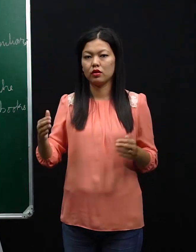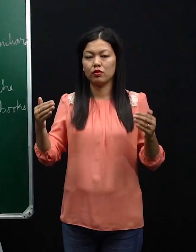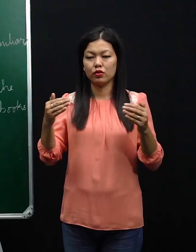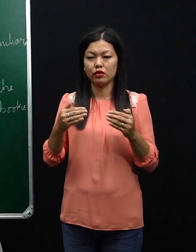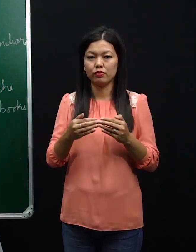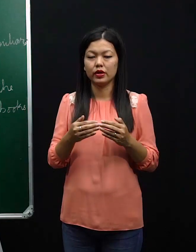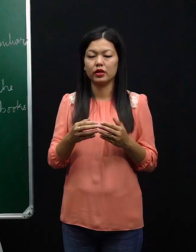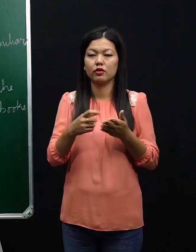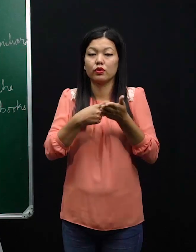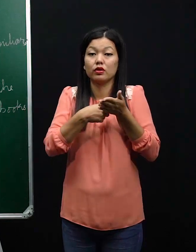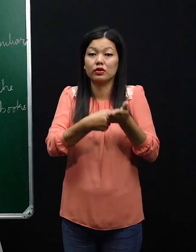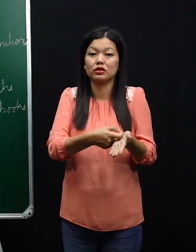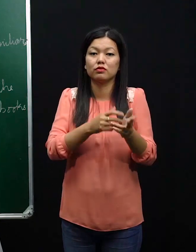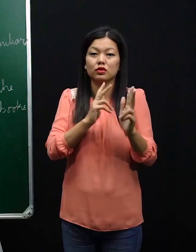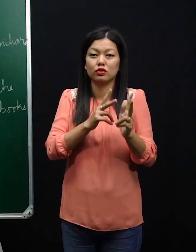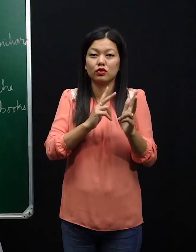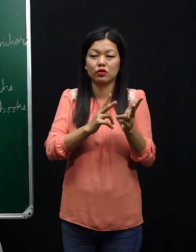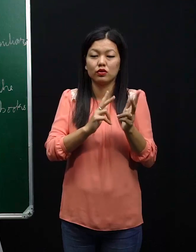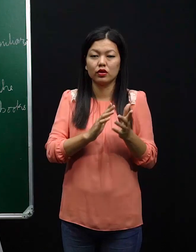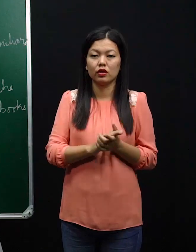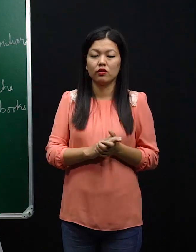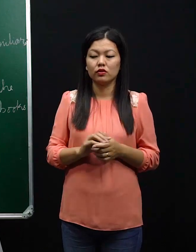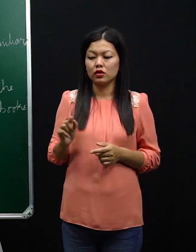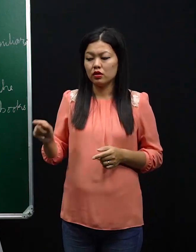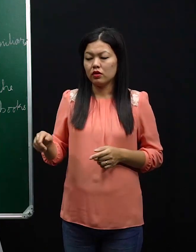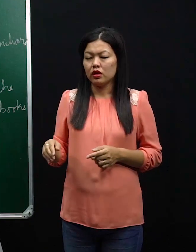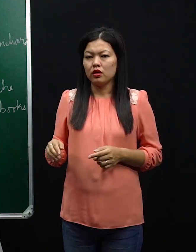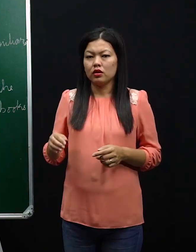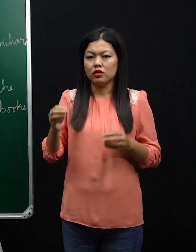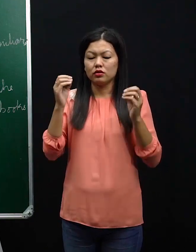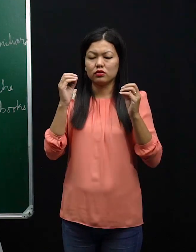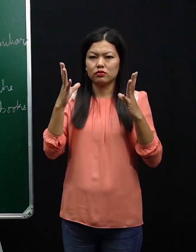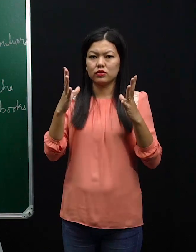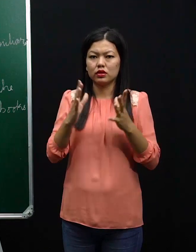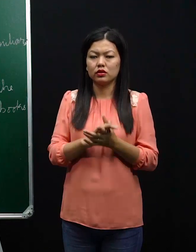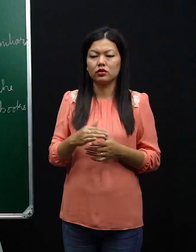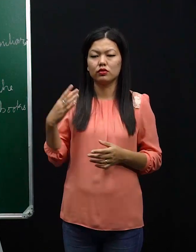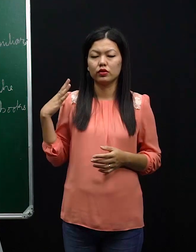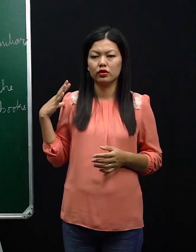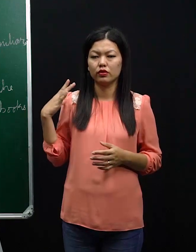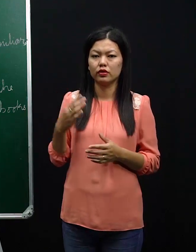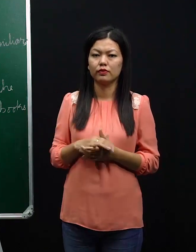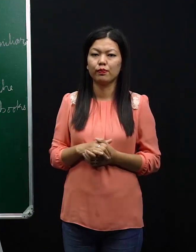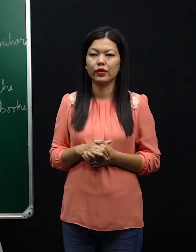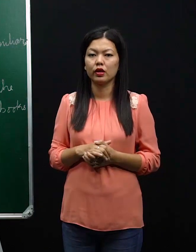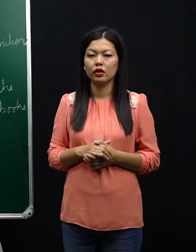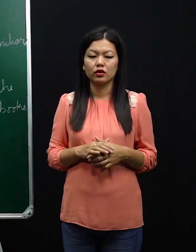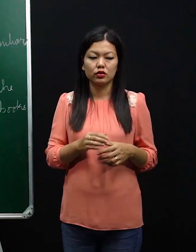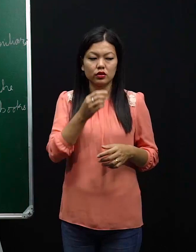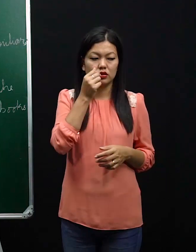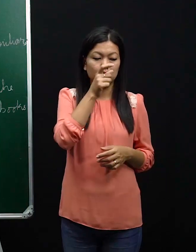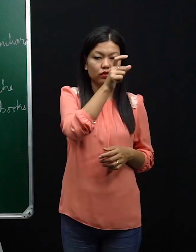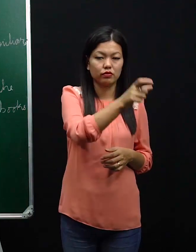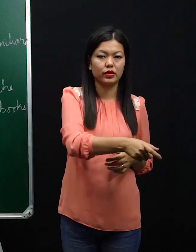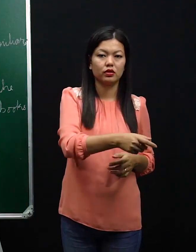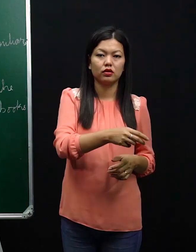man could have attained such wisdom. And they would be listening for hours and hours, but they do not feel tired. And